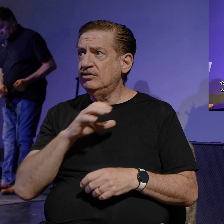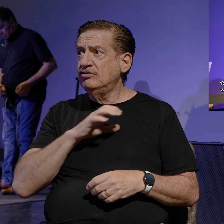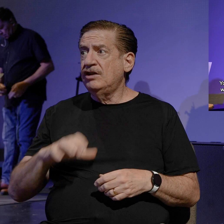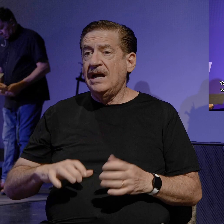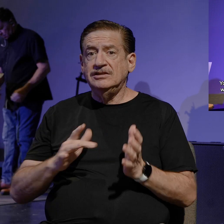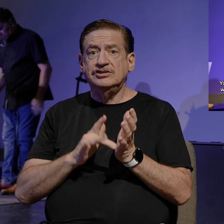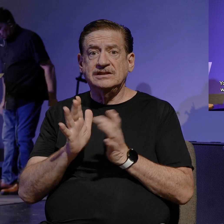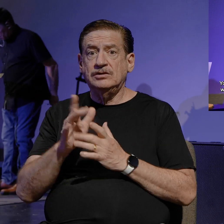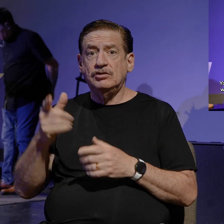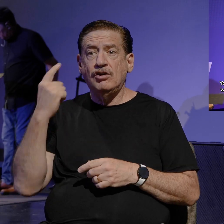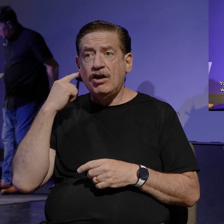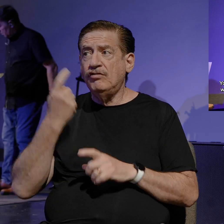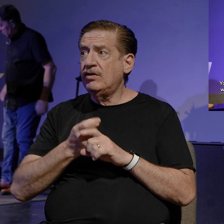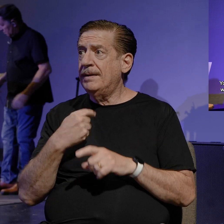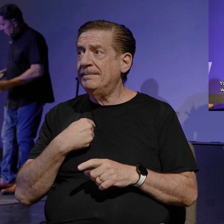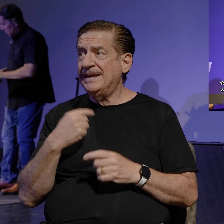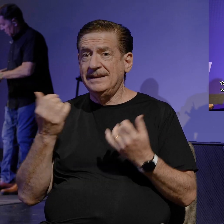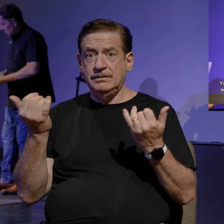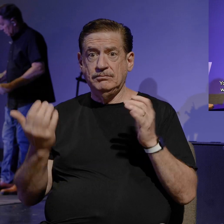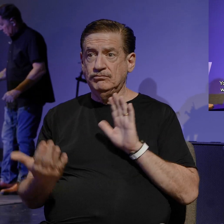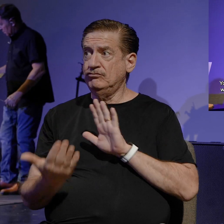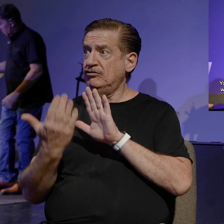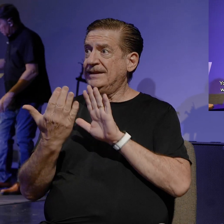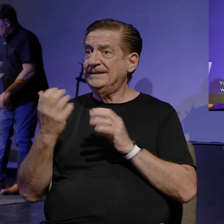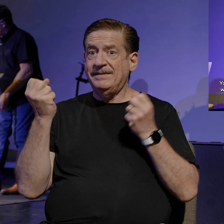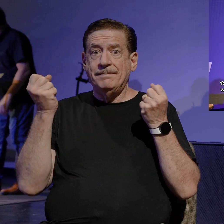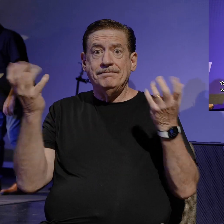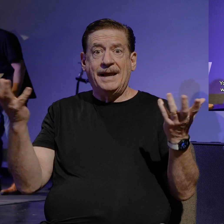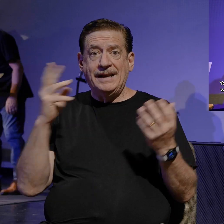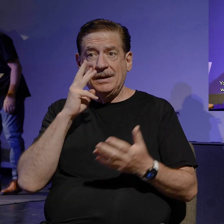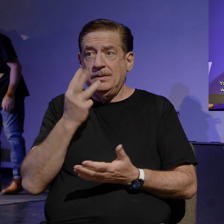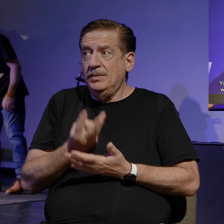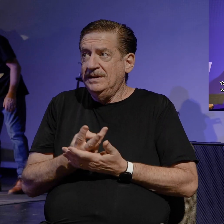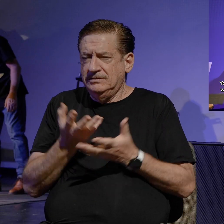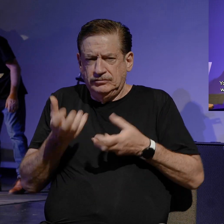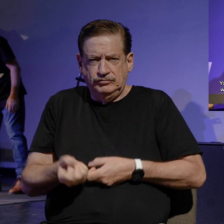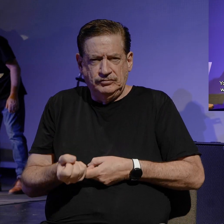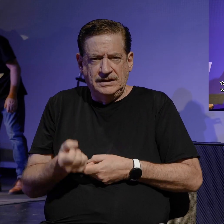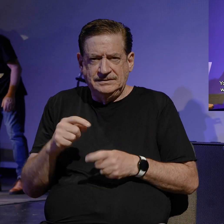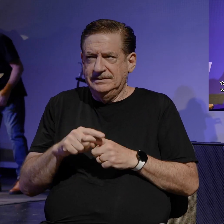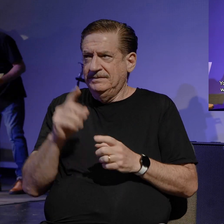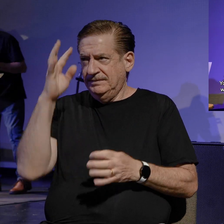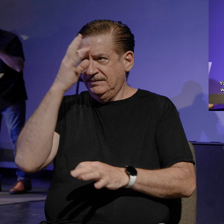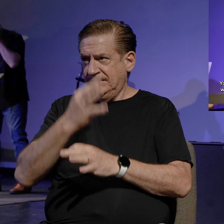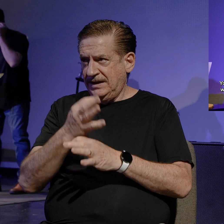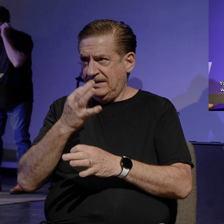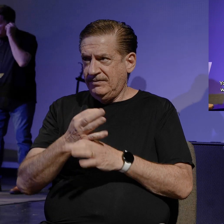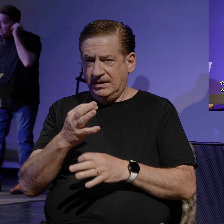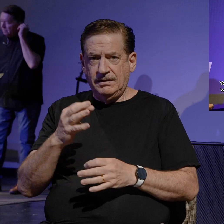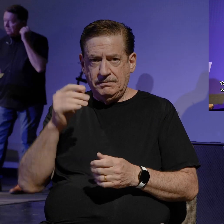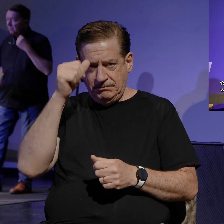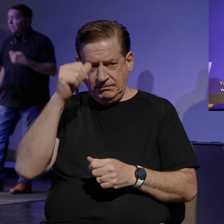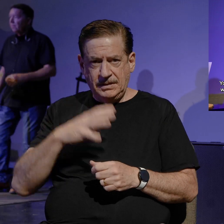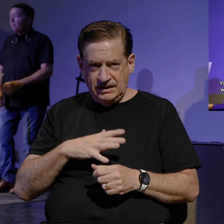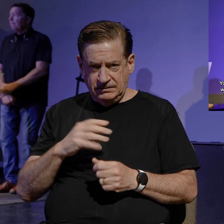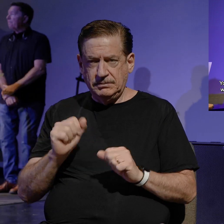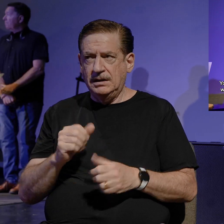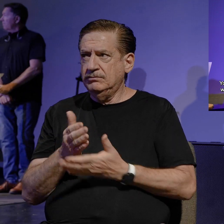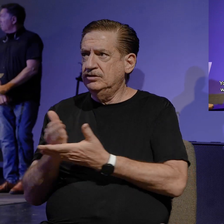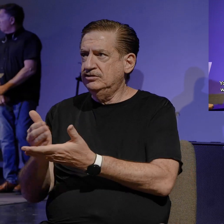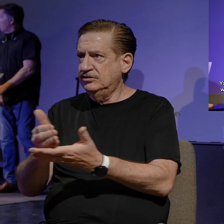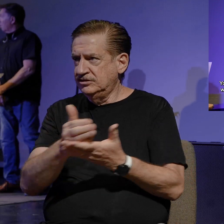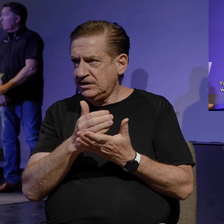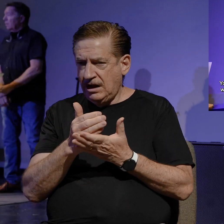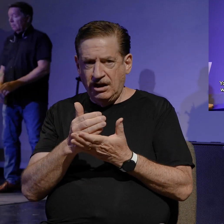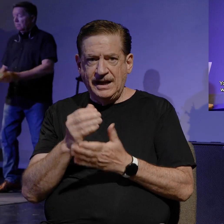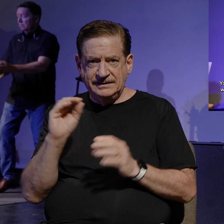have heard from me in the presence of many witnesses, entrust to the faithful men who will also be able to share and teach others